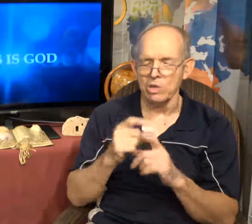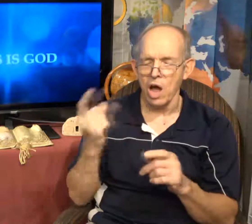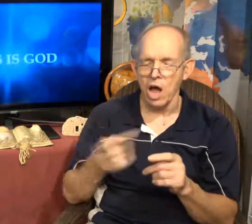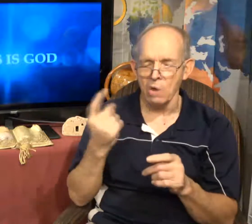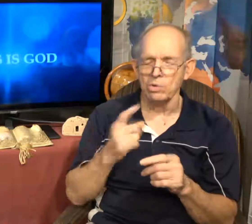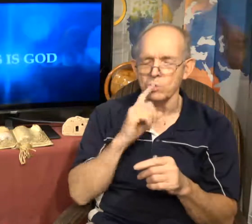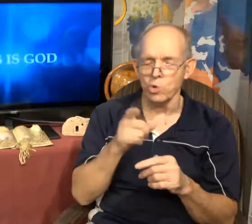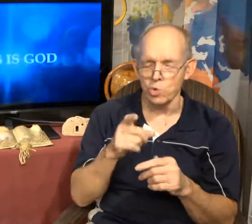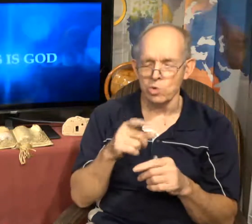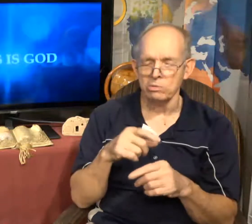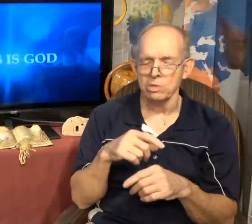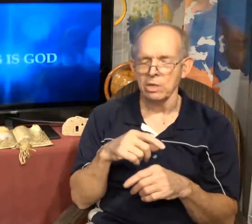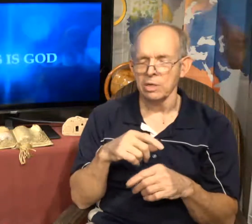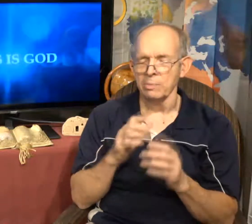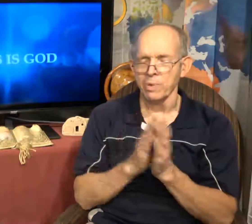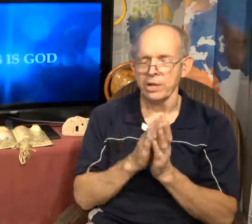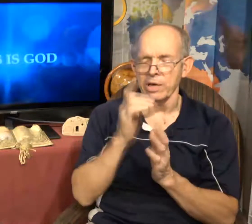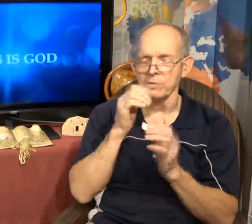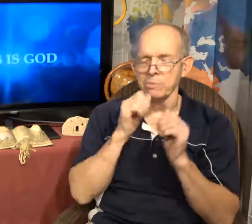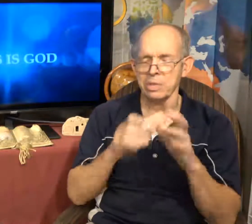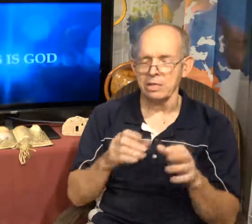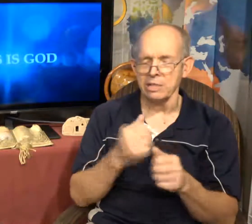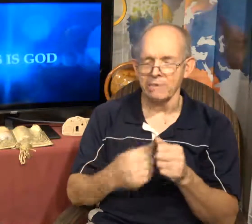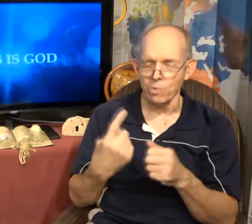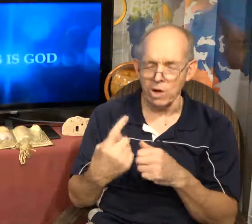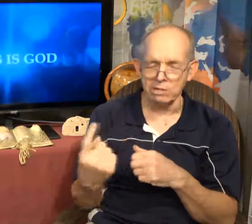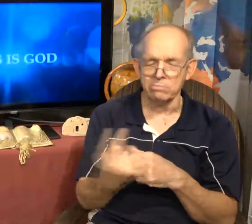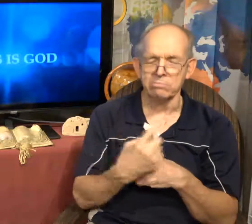I will show. Pray that you bless everyone.